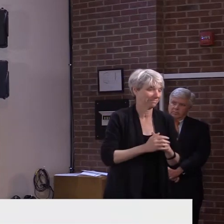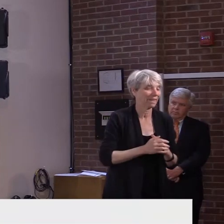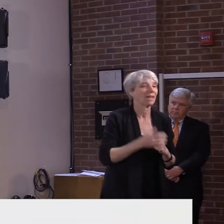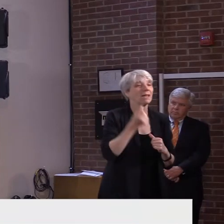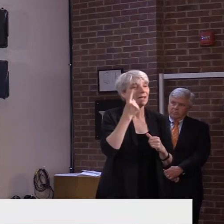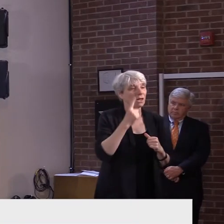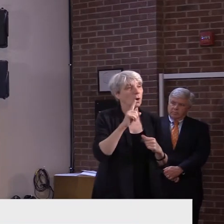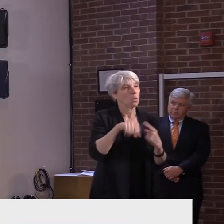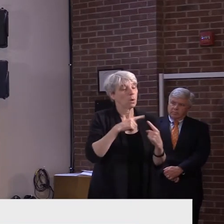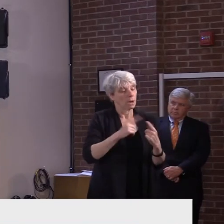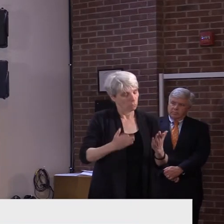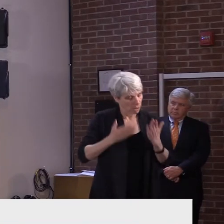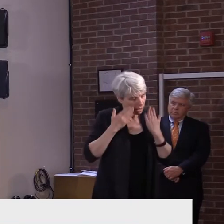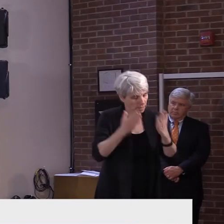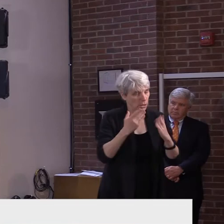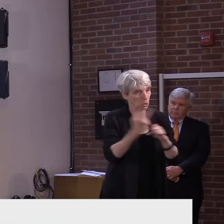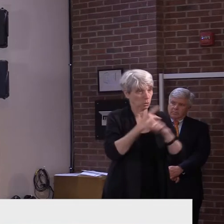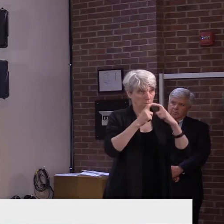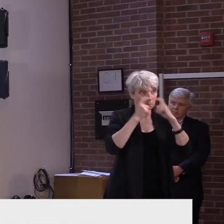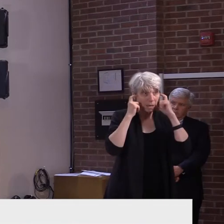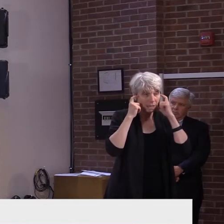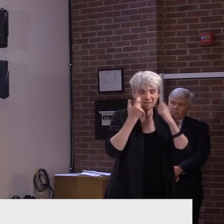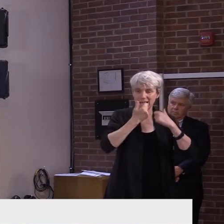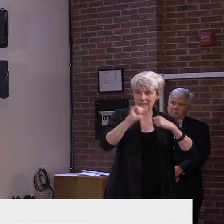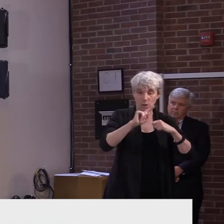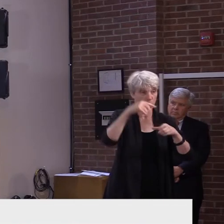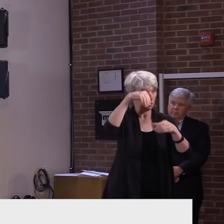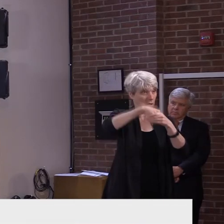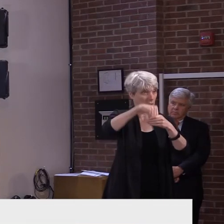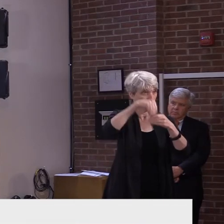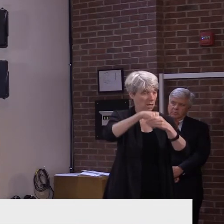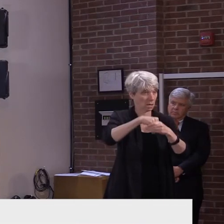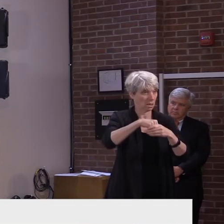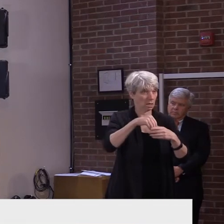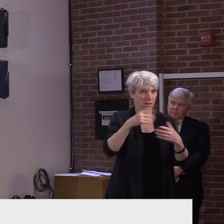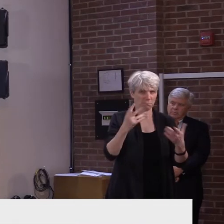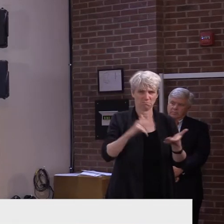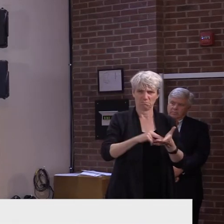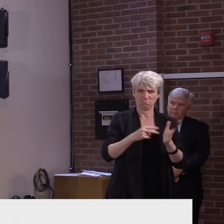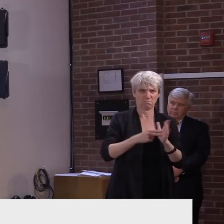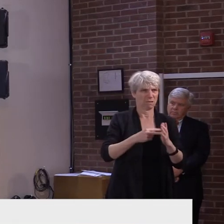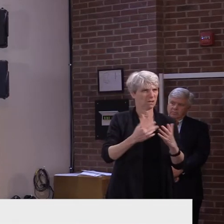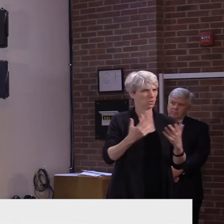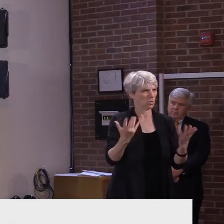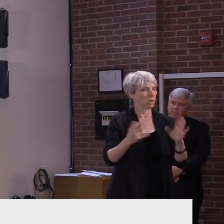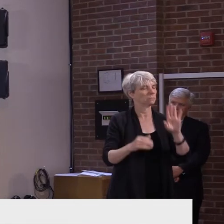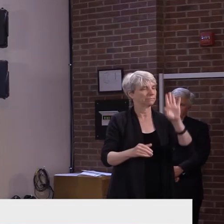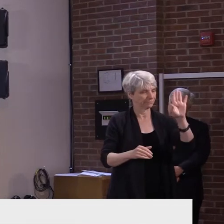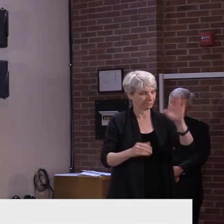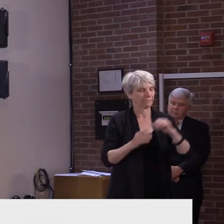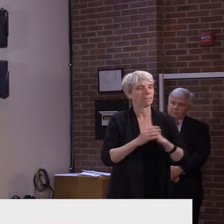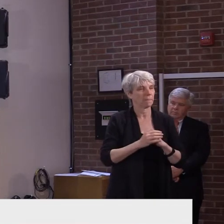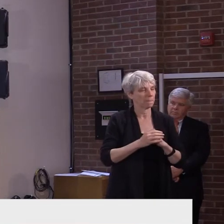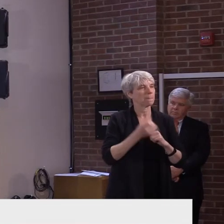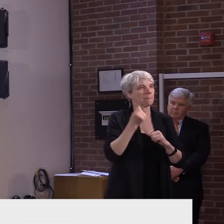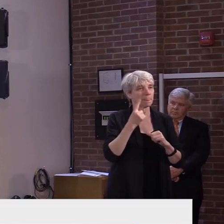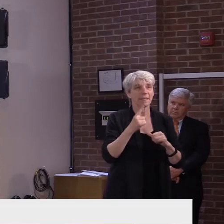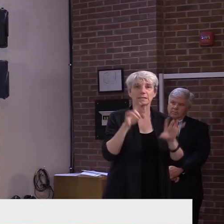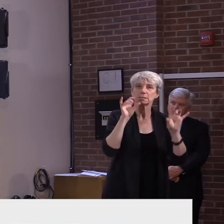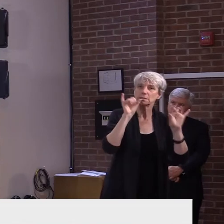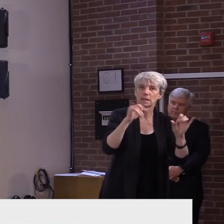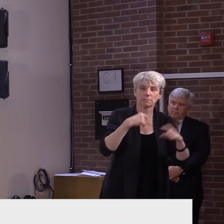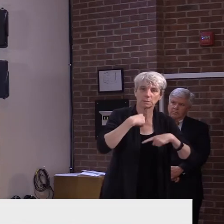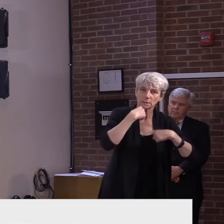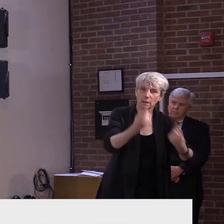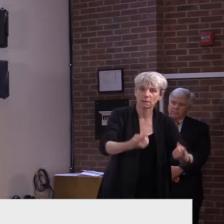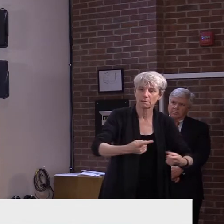I recommend masking in indoor public spaces, what am I saying? First, like we've been saying all